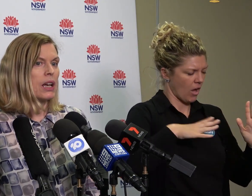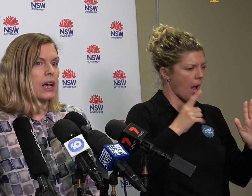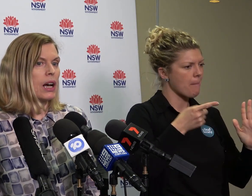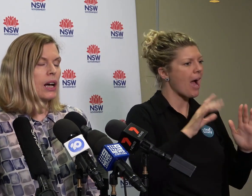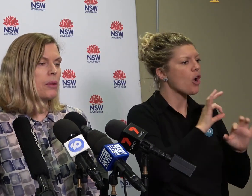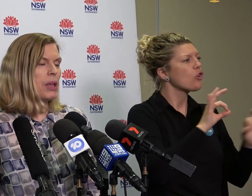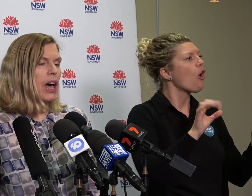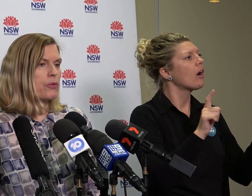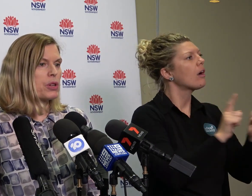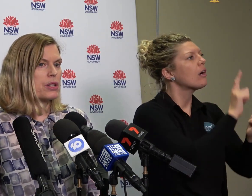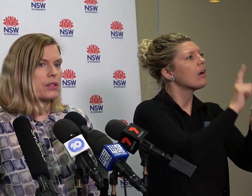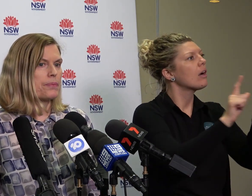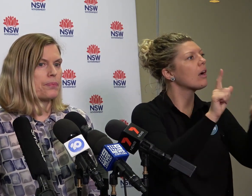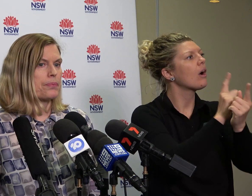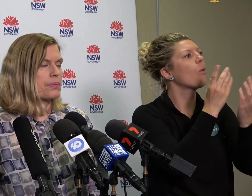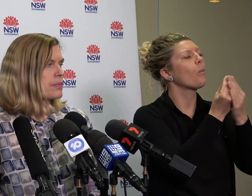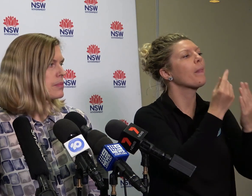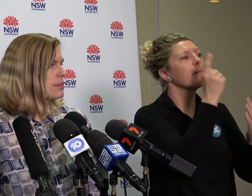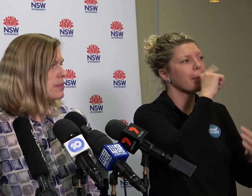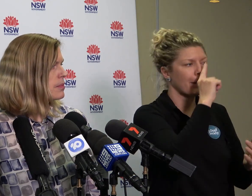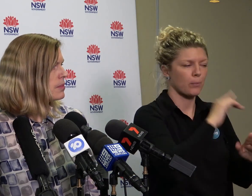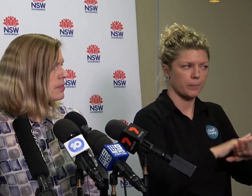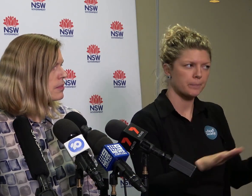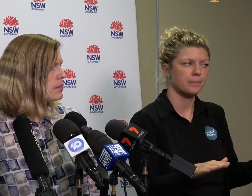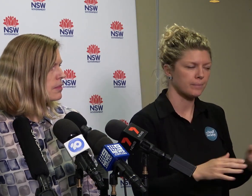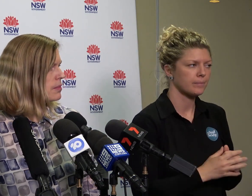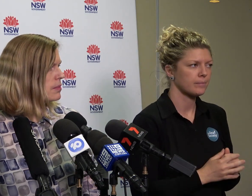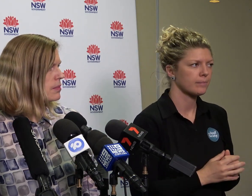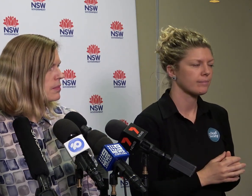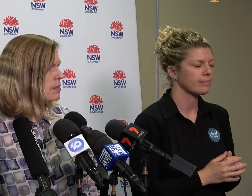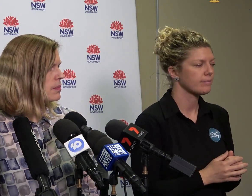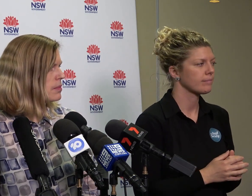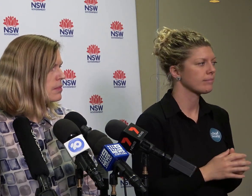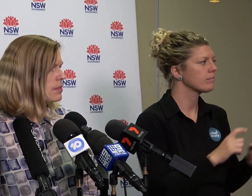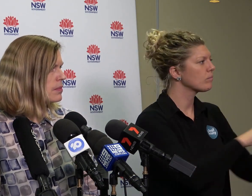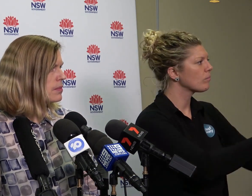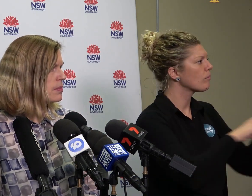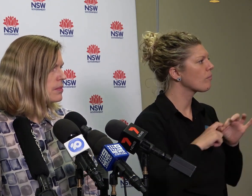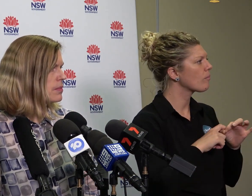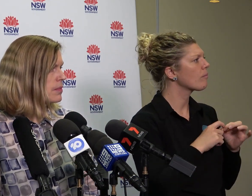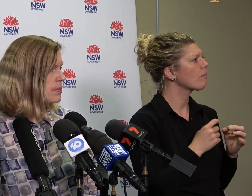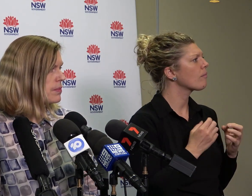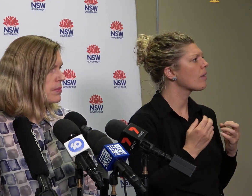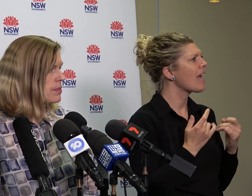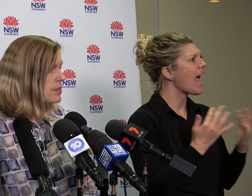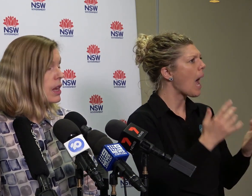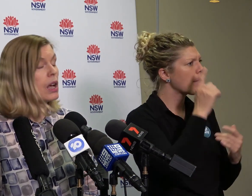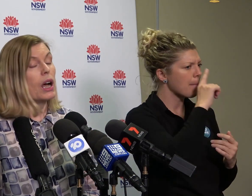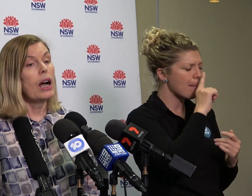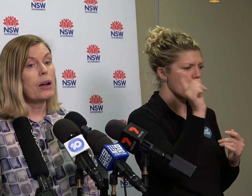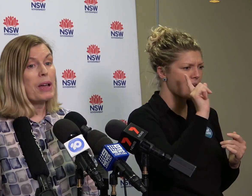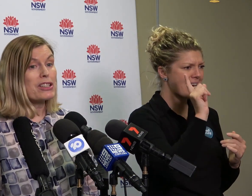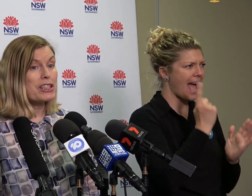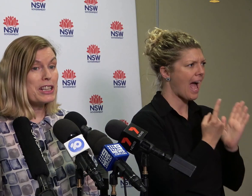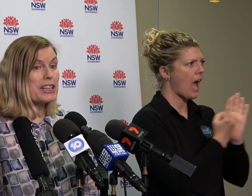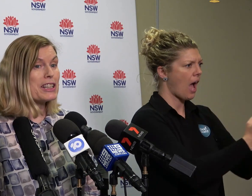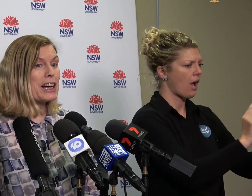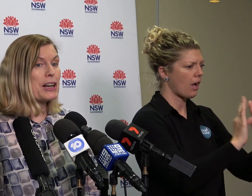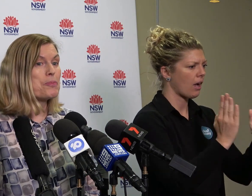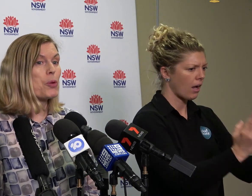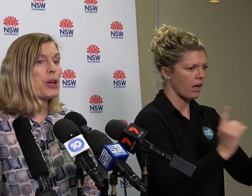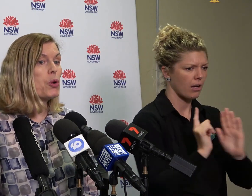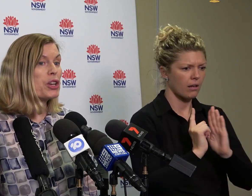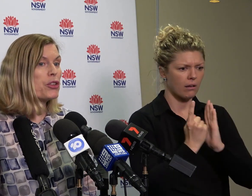public at risk. Just as a rough estimate, how many patients would be in isolation? As I